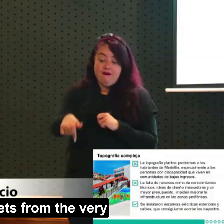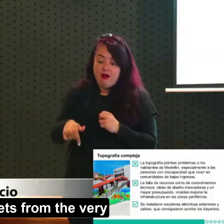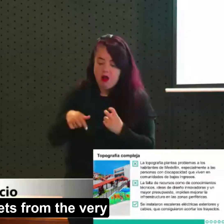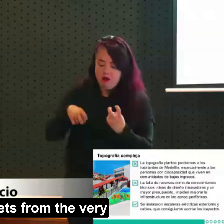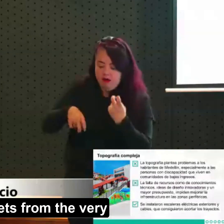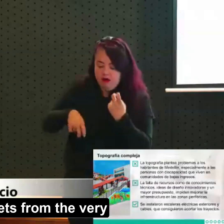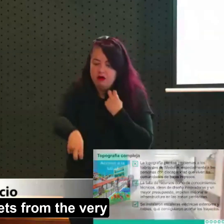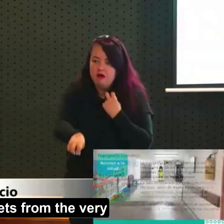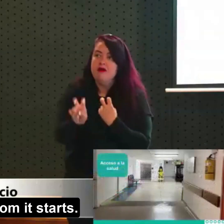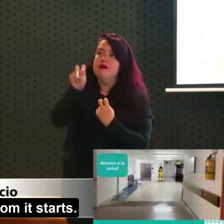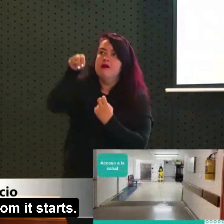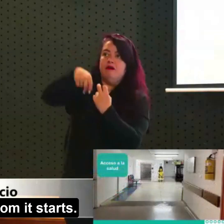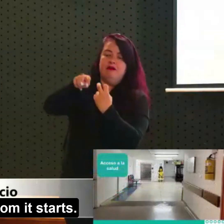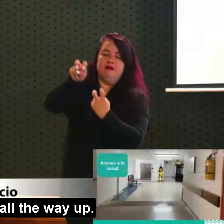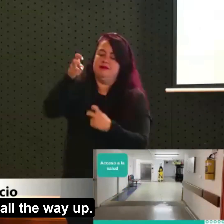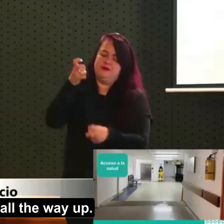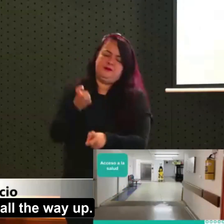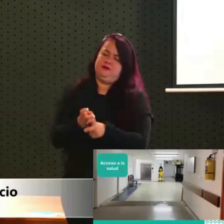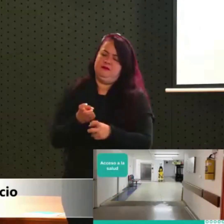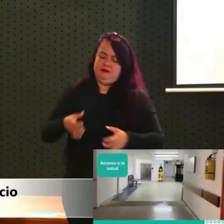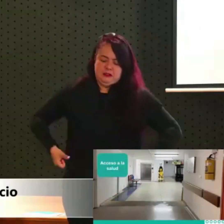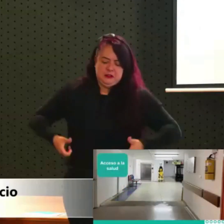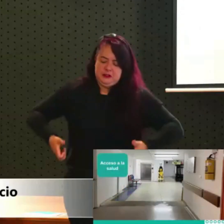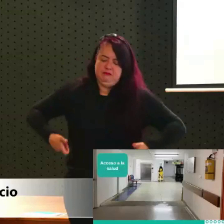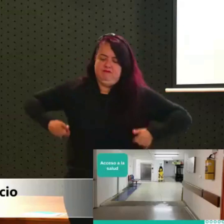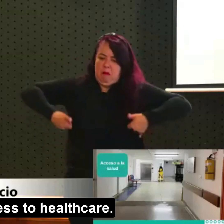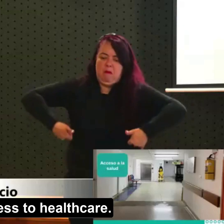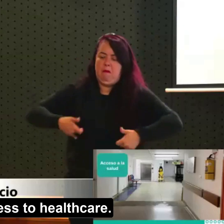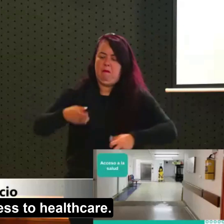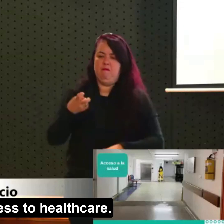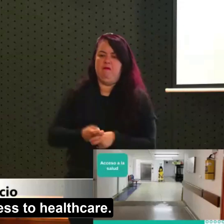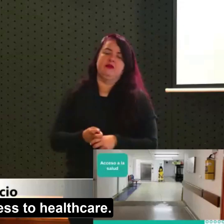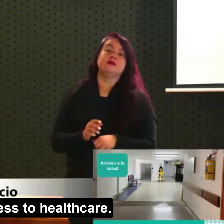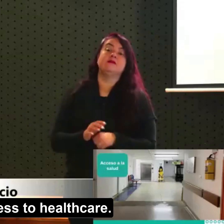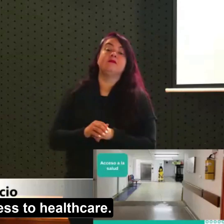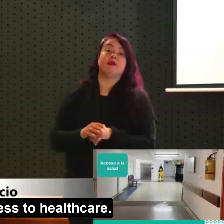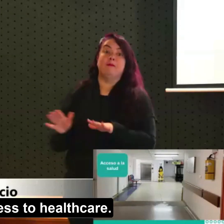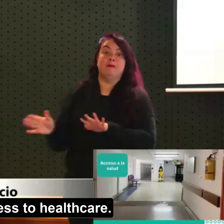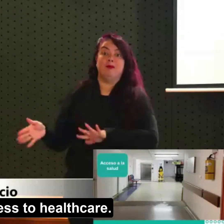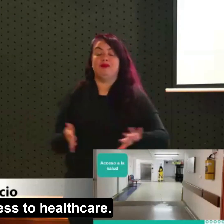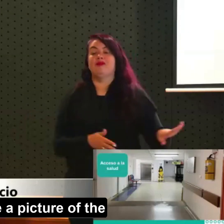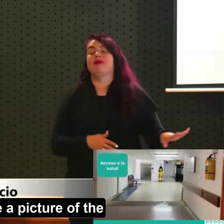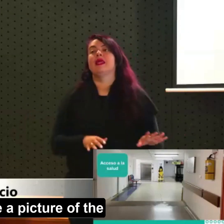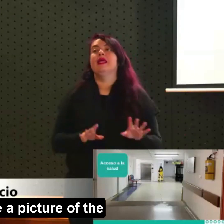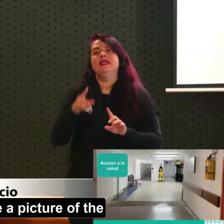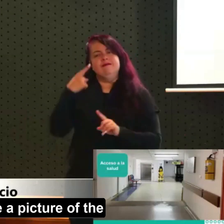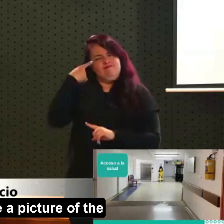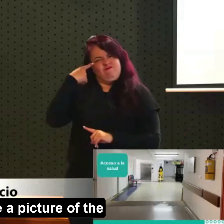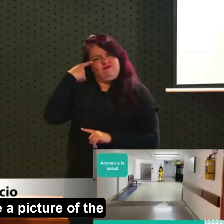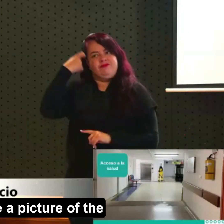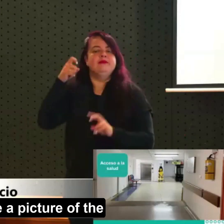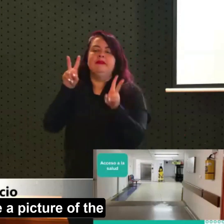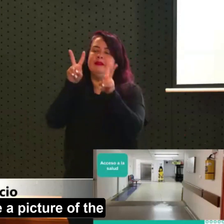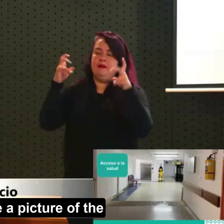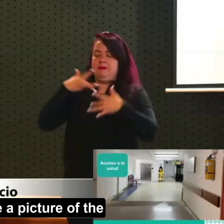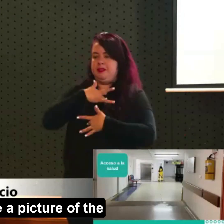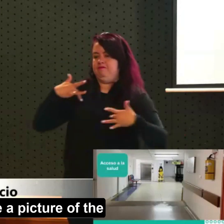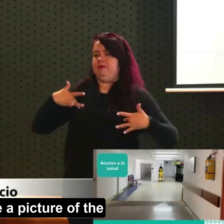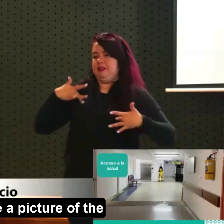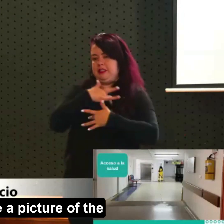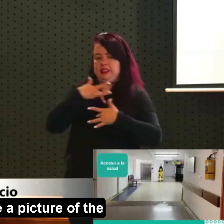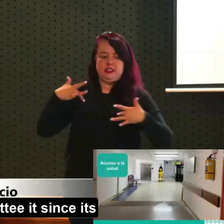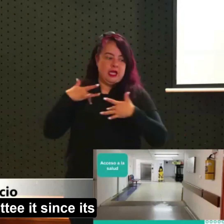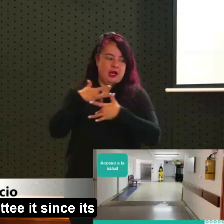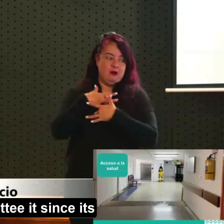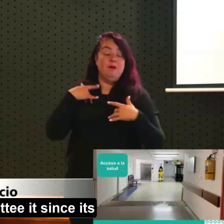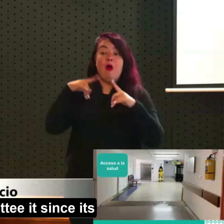below, from the very bottom. It starts, it goes all the way up. Next, access to healthcare. We have a picture